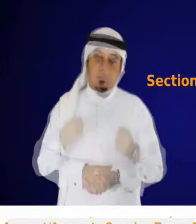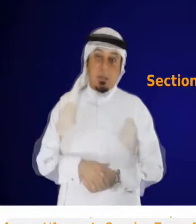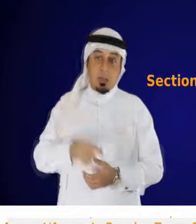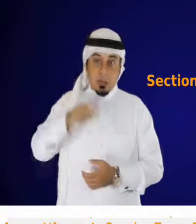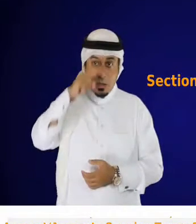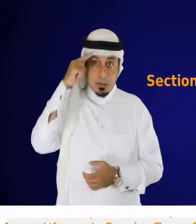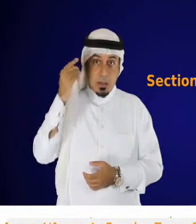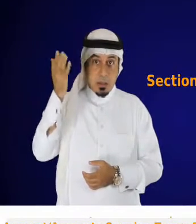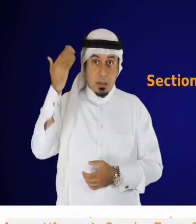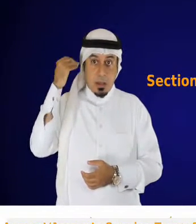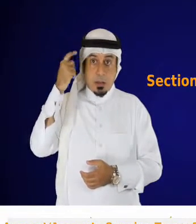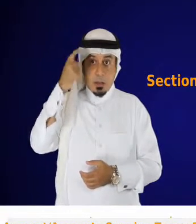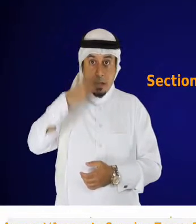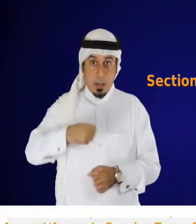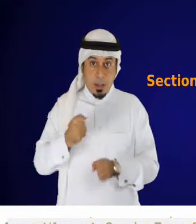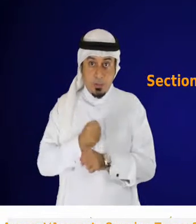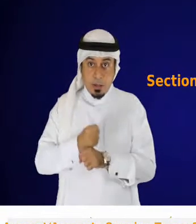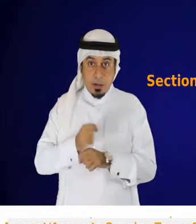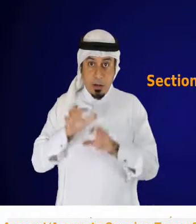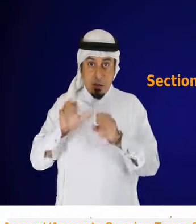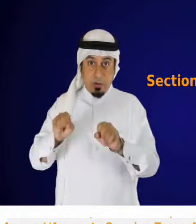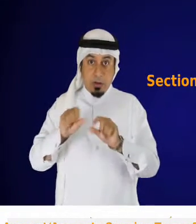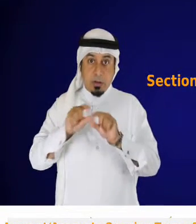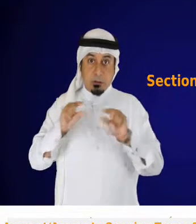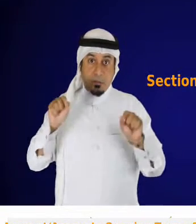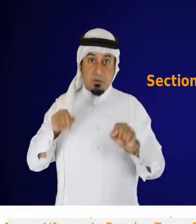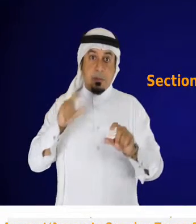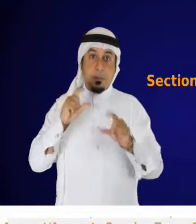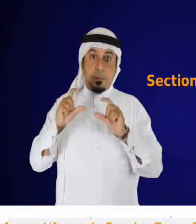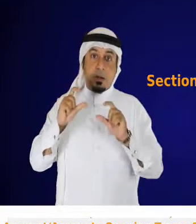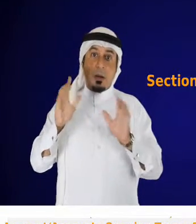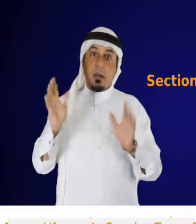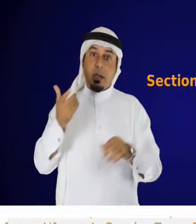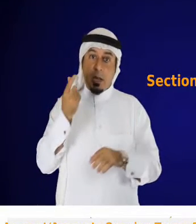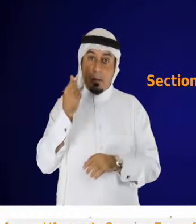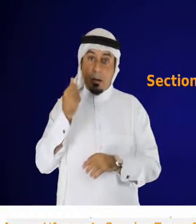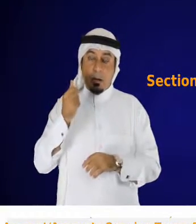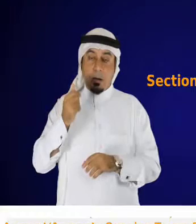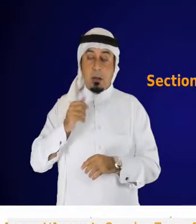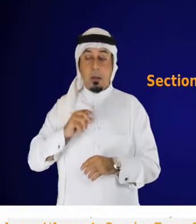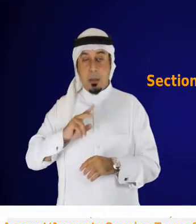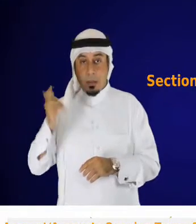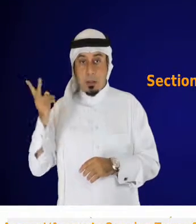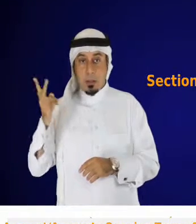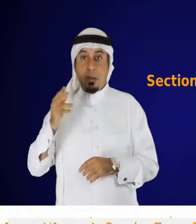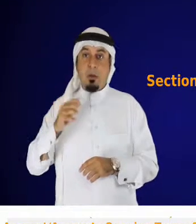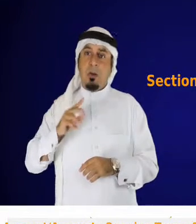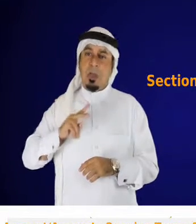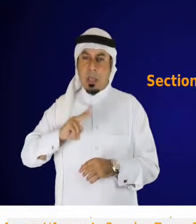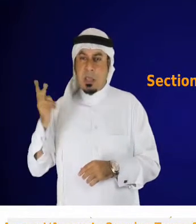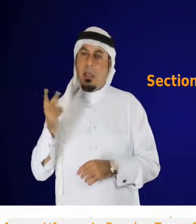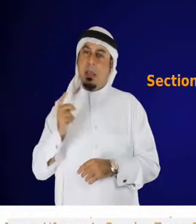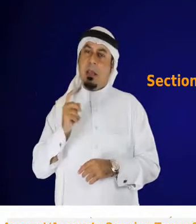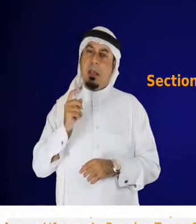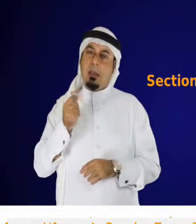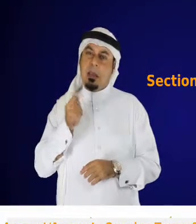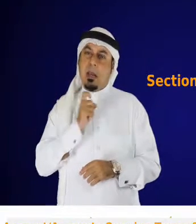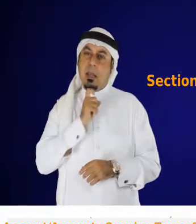for promptly examining all entries thereon and to give the bank written notice within 15 days of the date of the relevant